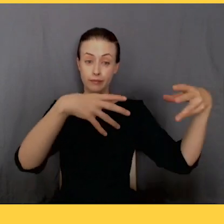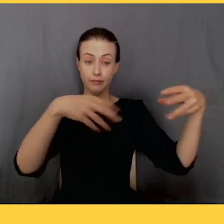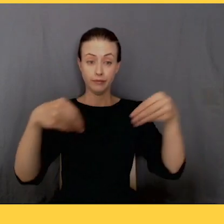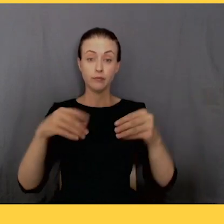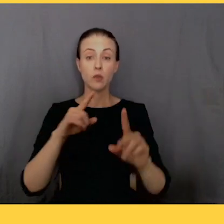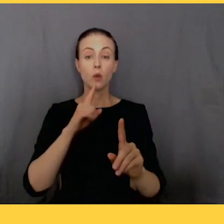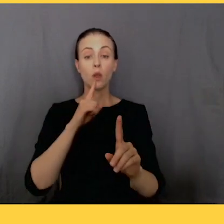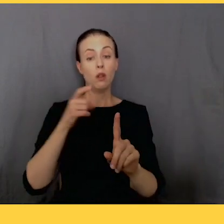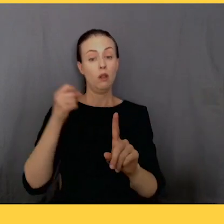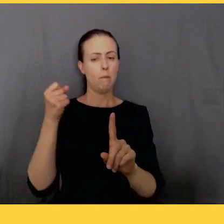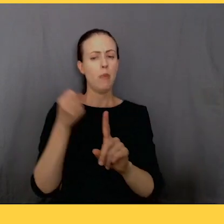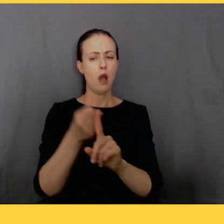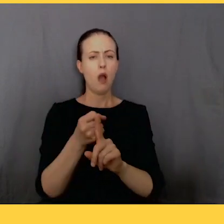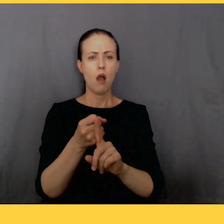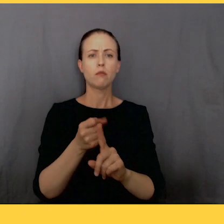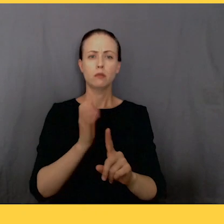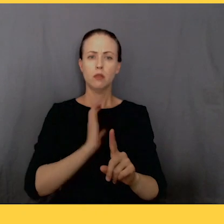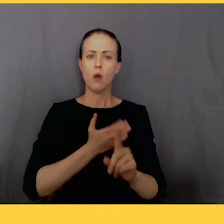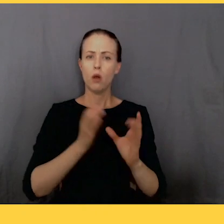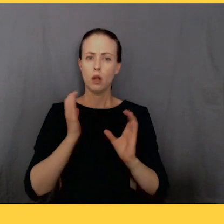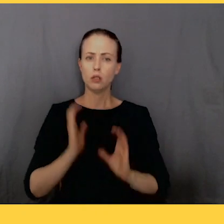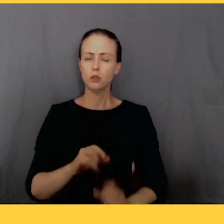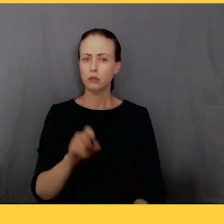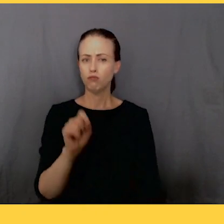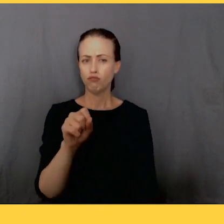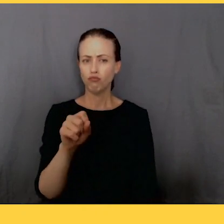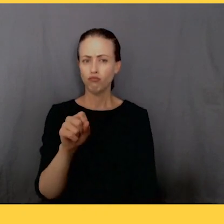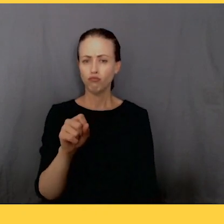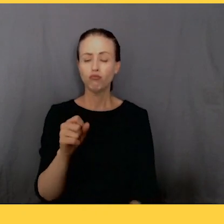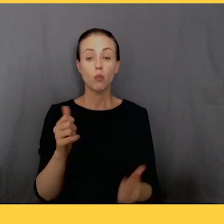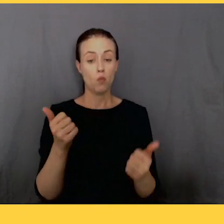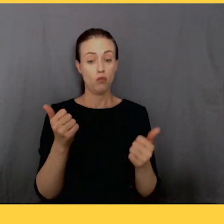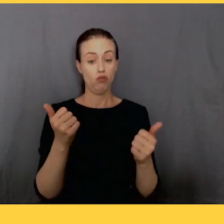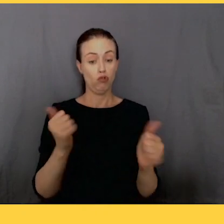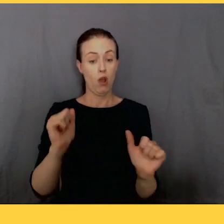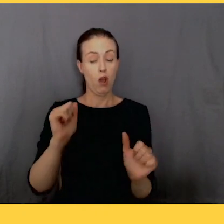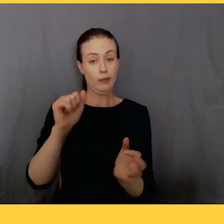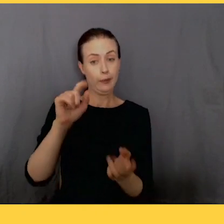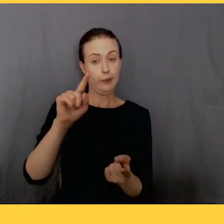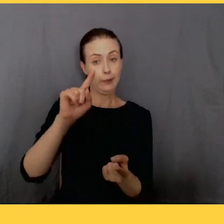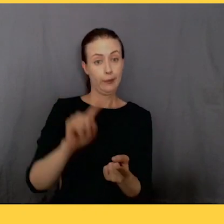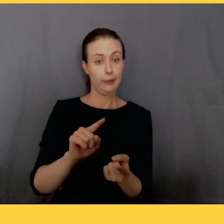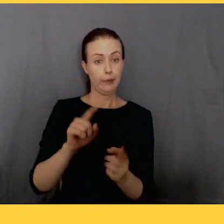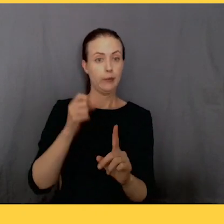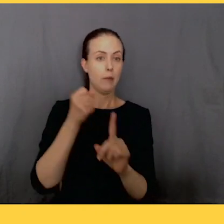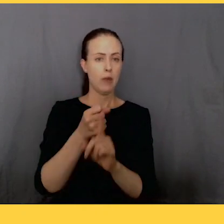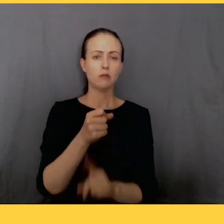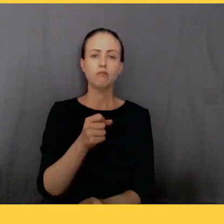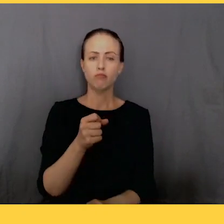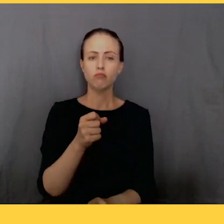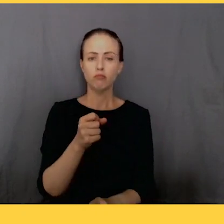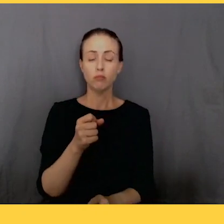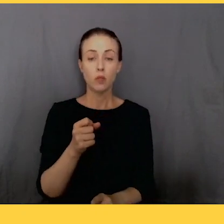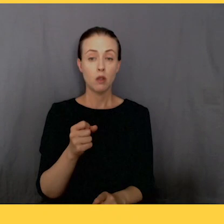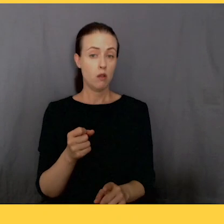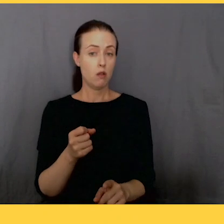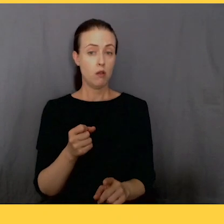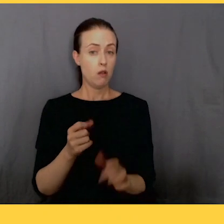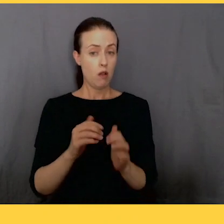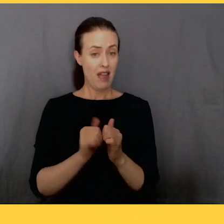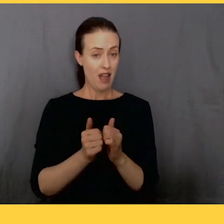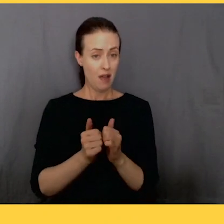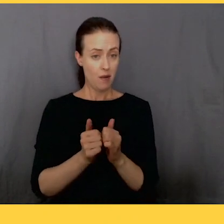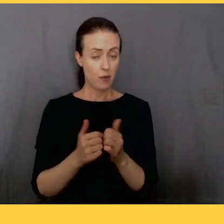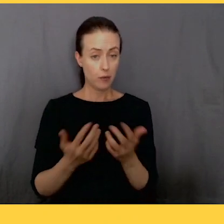impactful for our customers. So we're doing everything we can to minimize its impact. And one of the ways that we do that